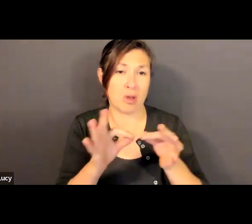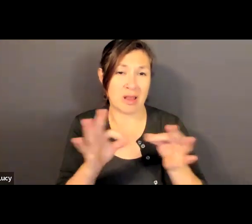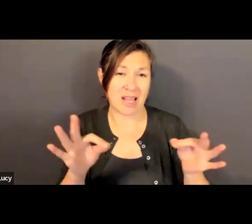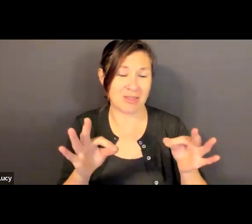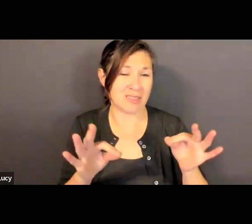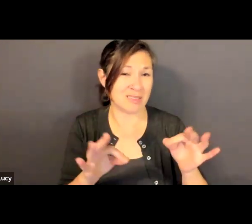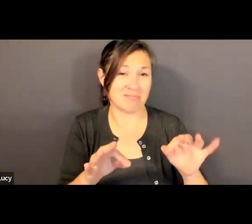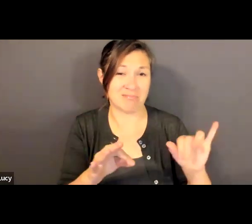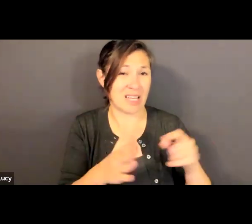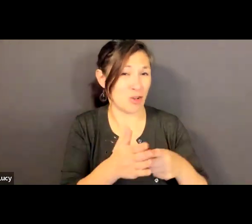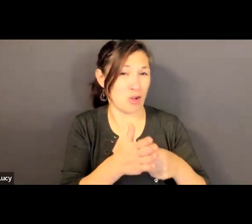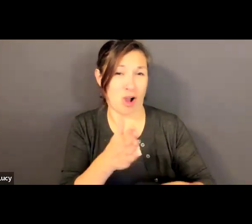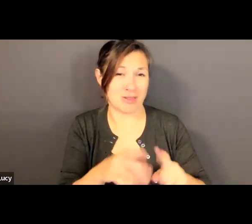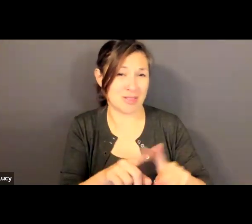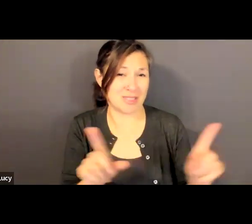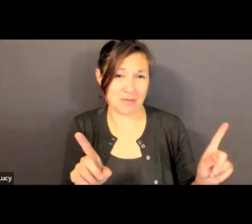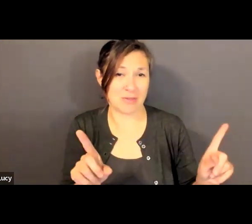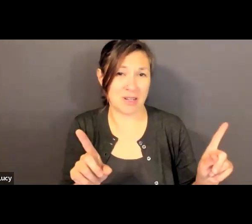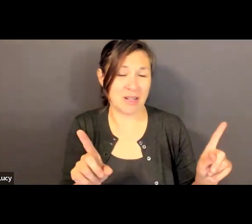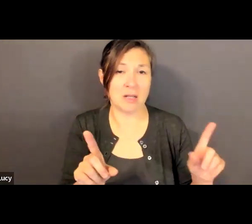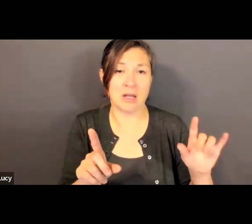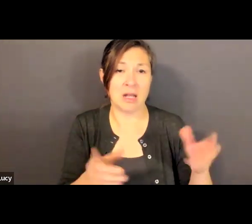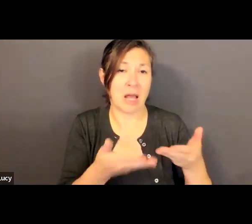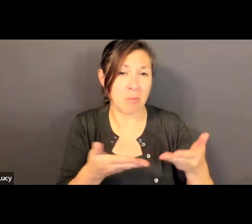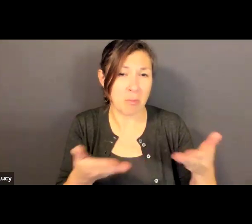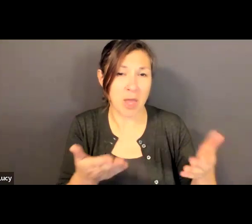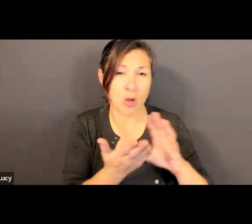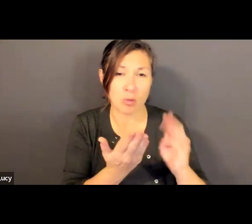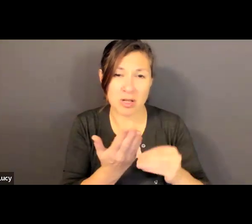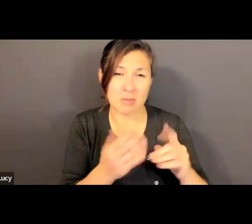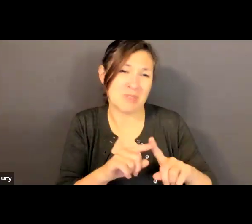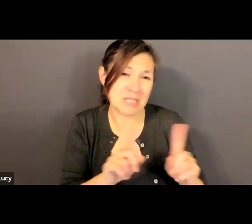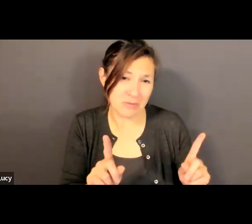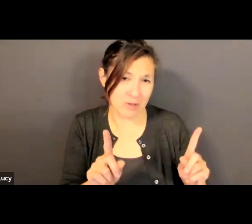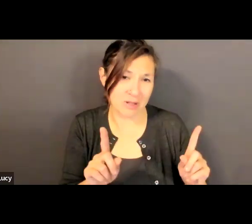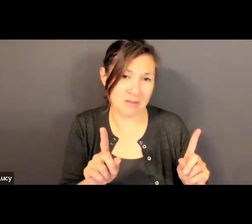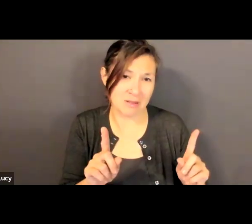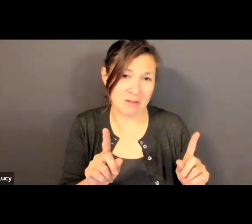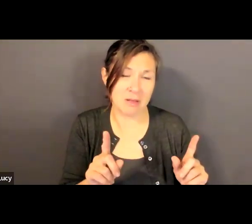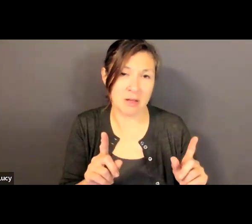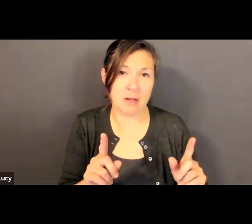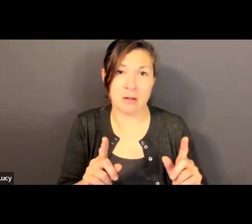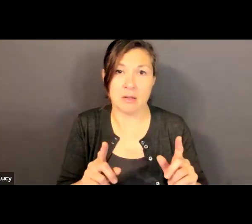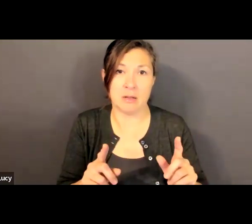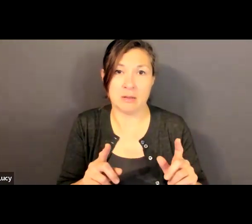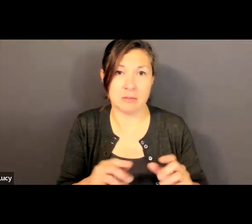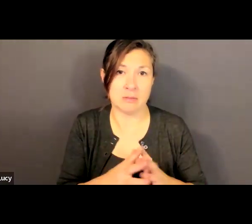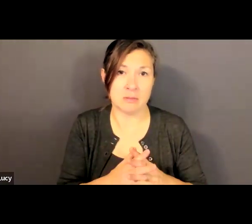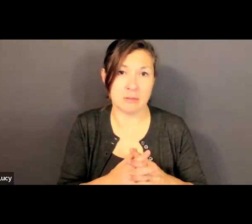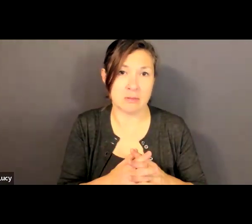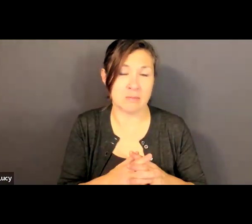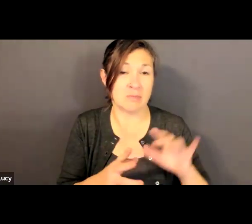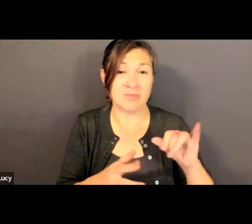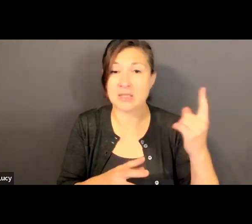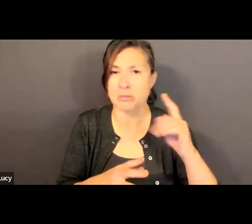costs, right? Like just even materials and curriculum costs, and that's something that we've never differentiated, right,